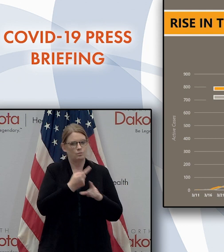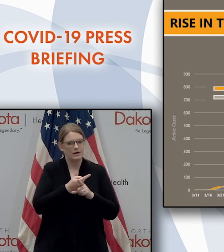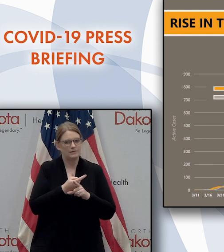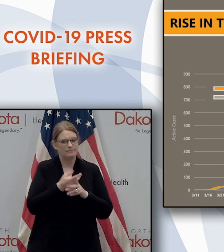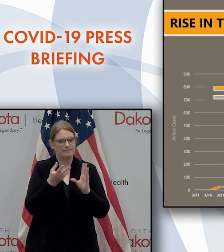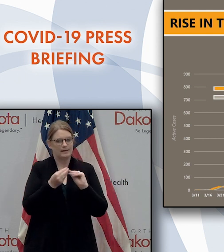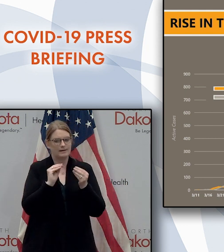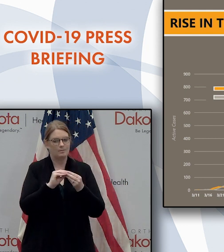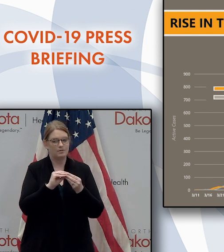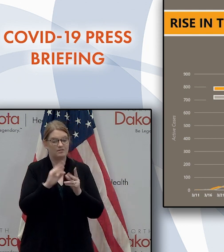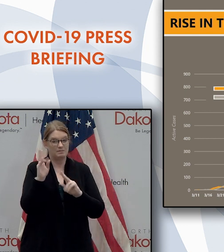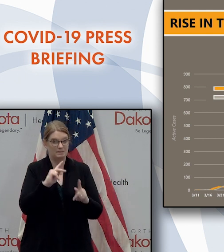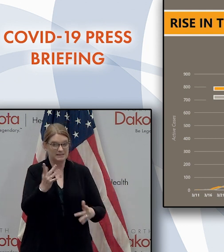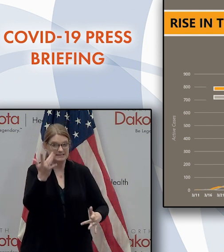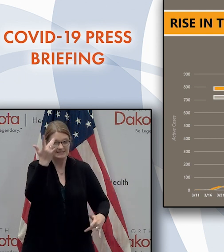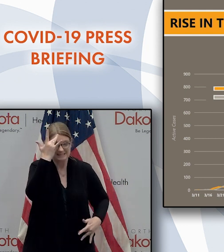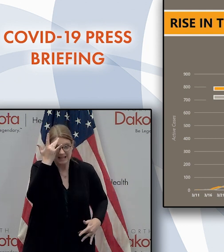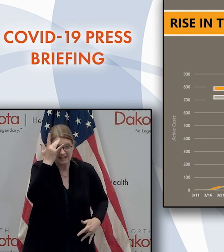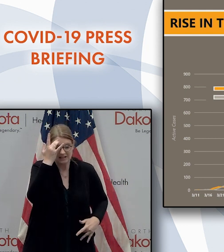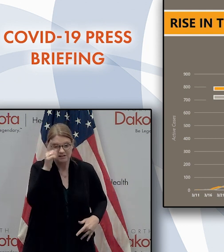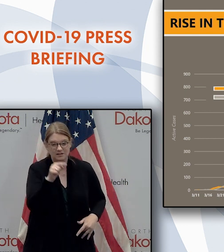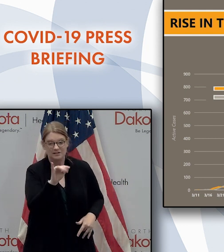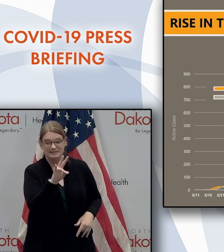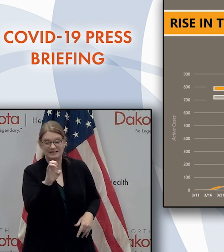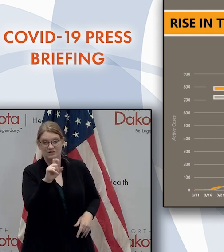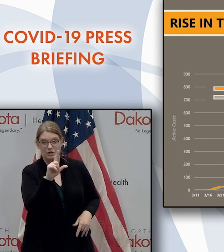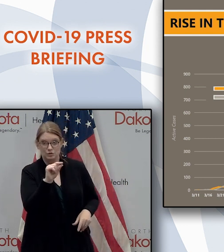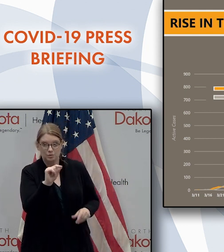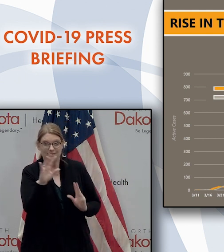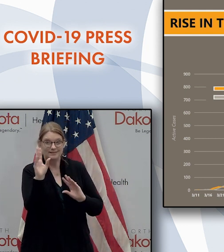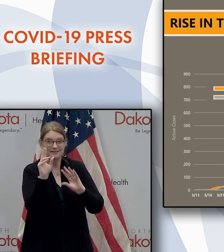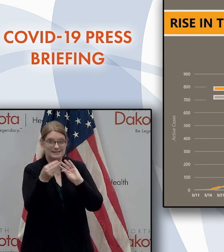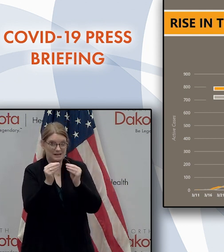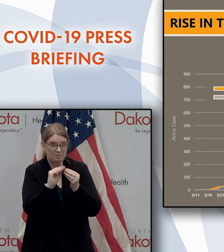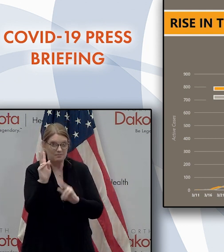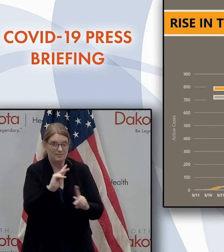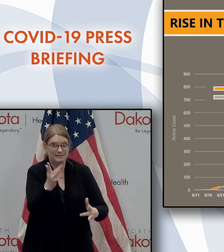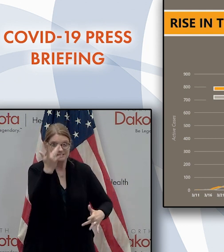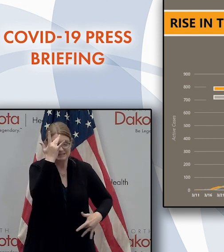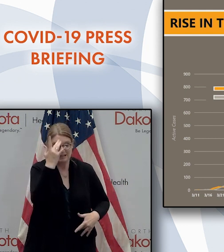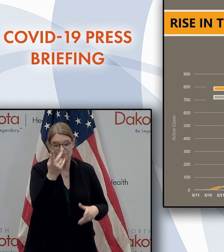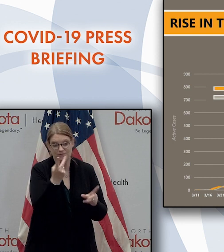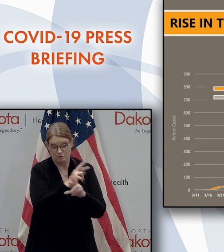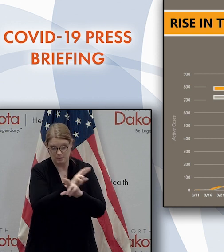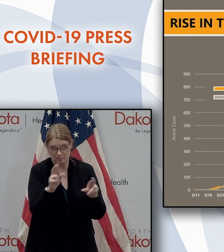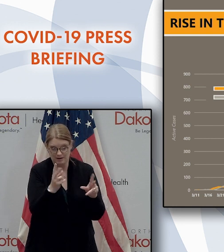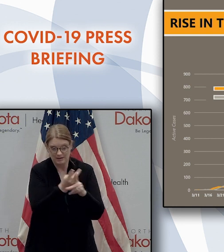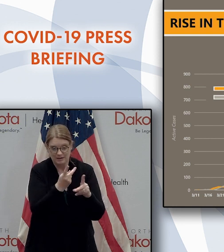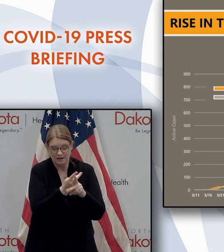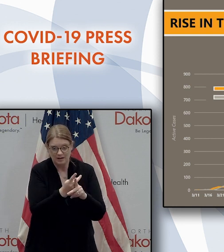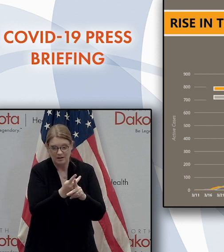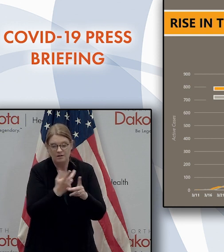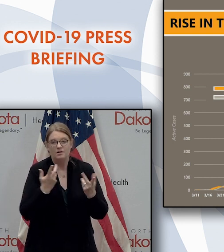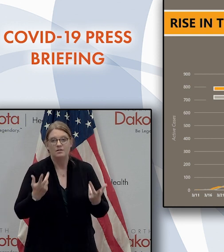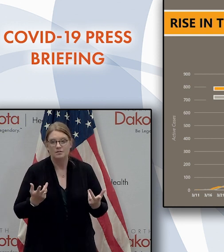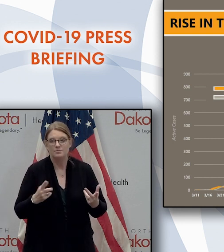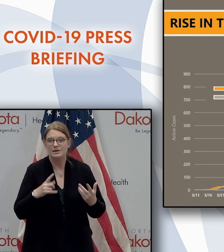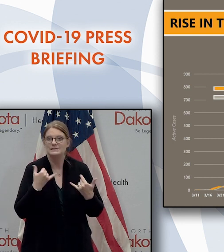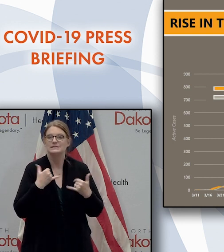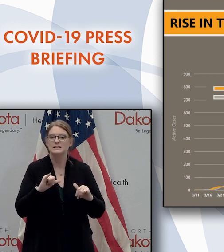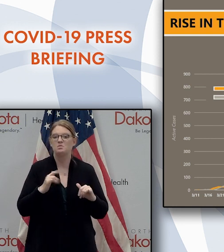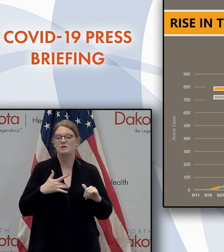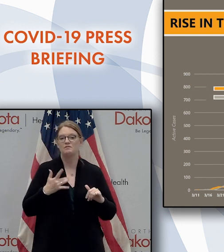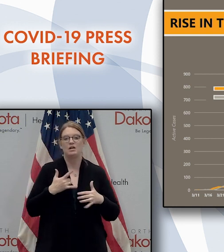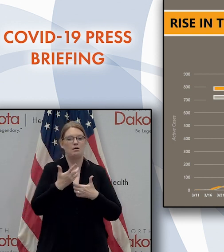cases is what we have to actually physically manage and be ready to deal with, the fact that we've got the lower positivity rate gives us a lot